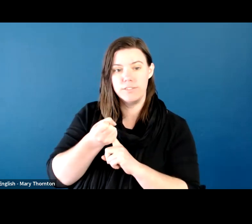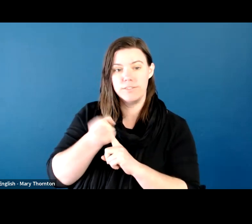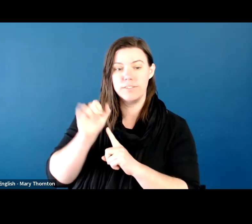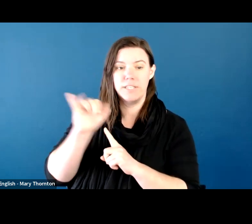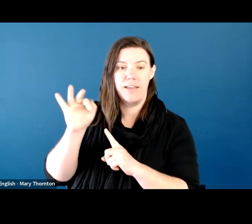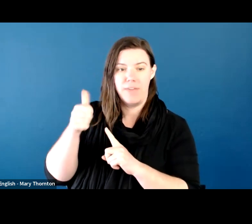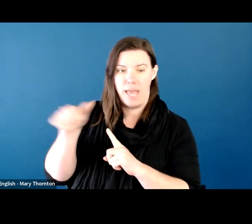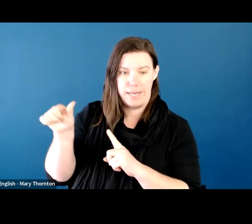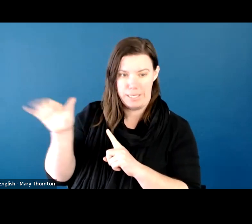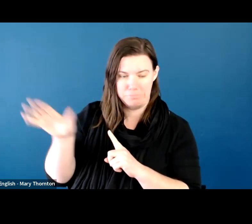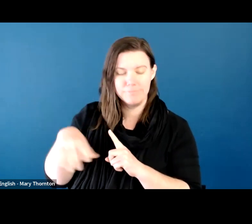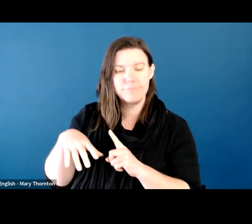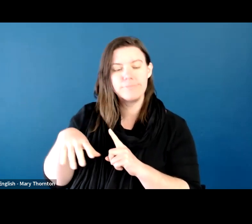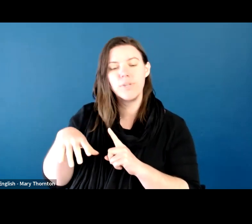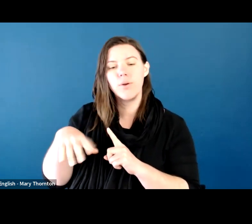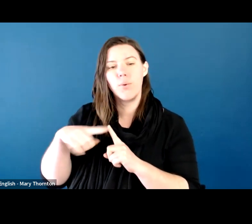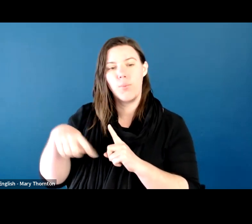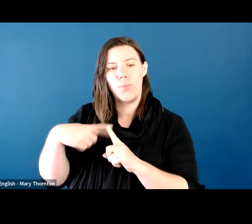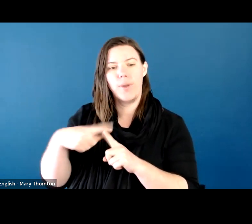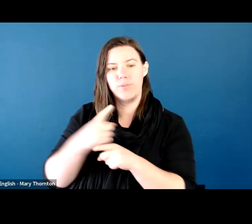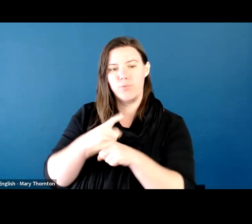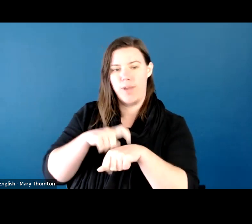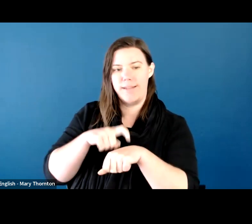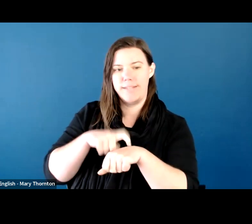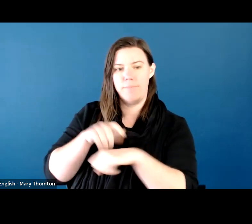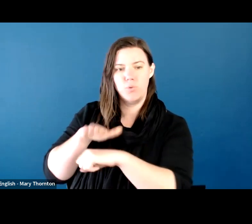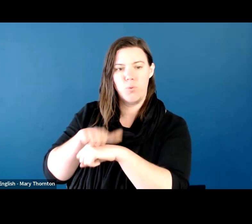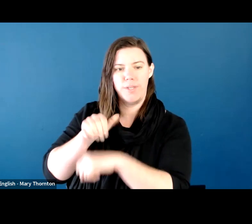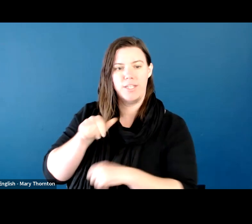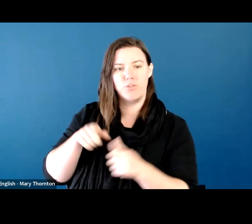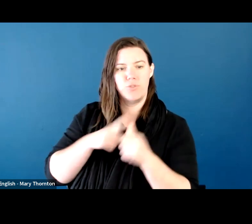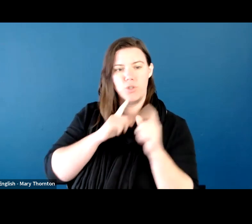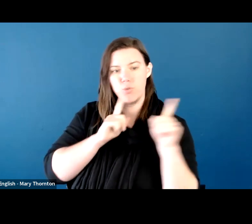or professional experience and knowledge, what are some considerations